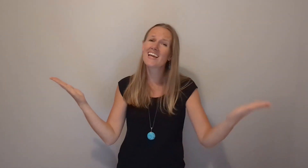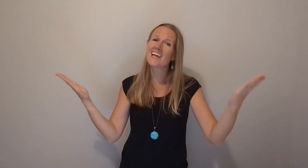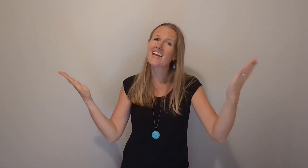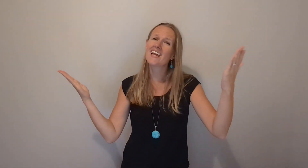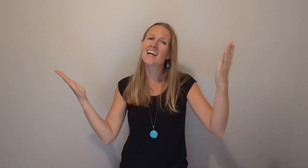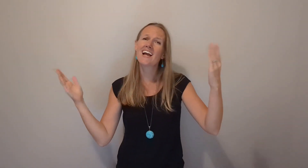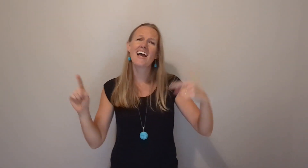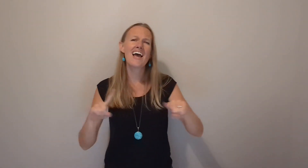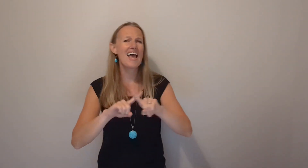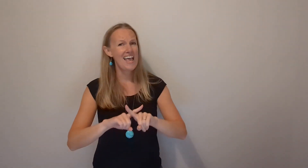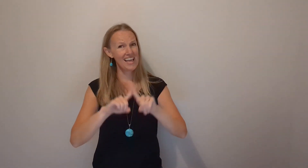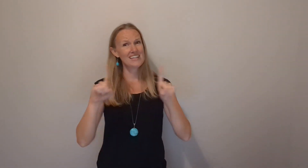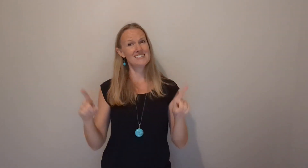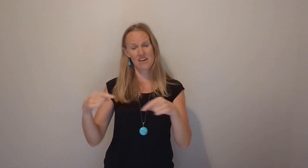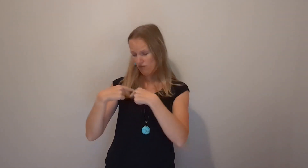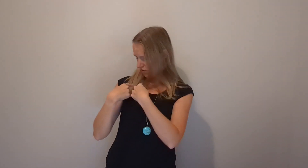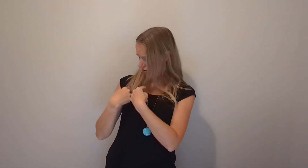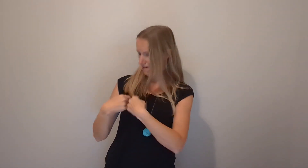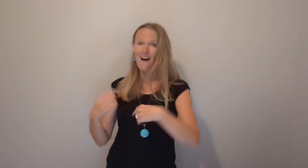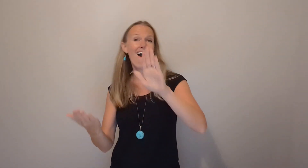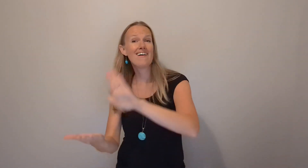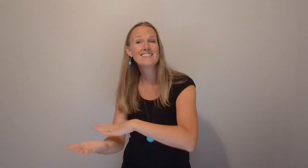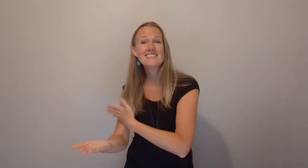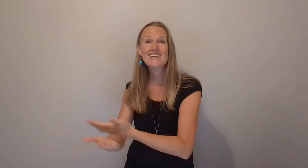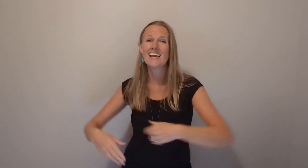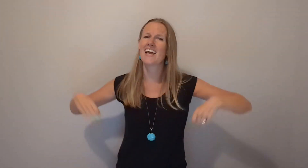king except for a heart singing